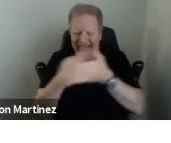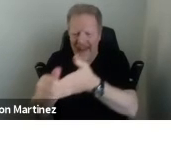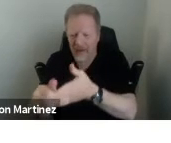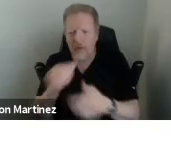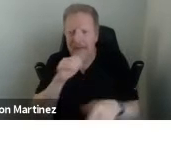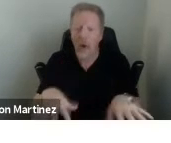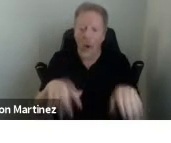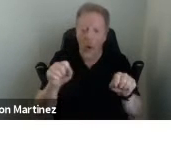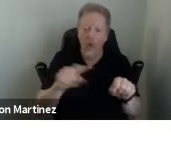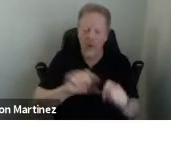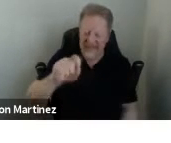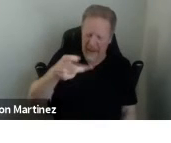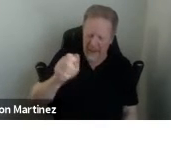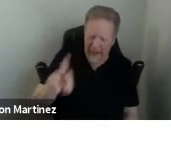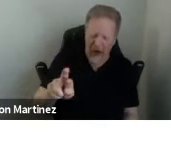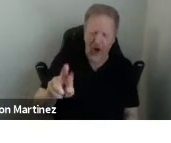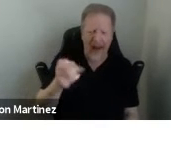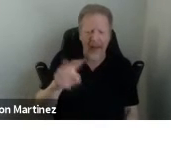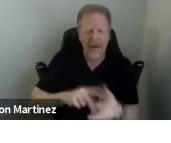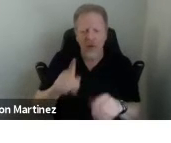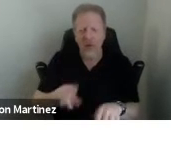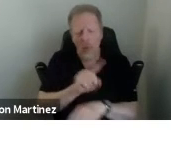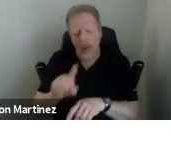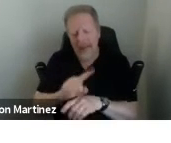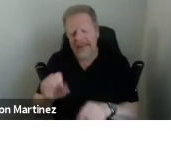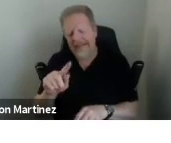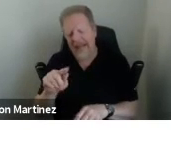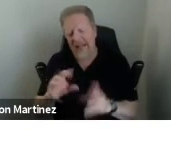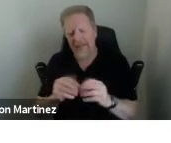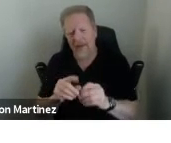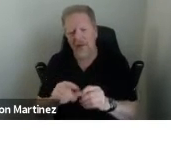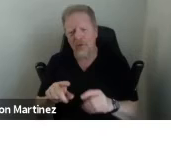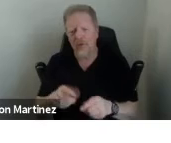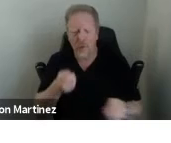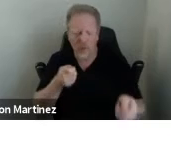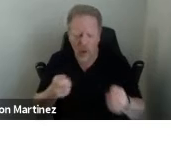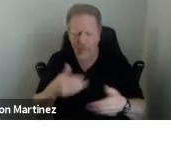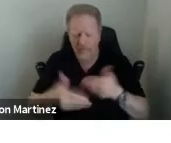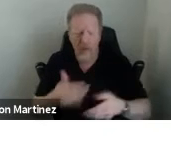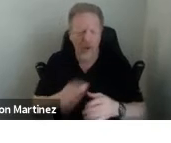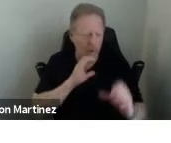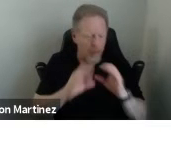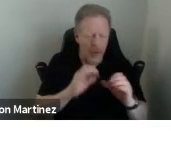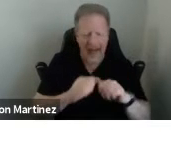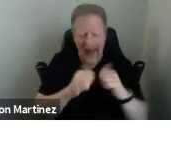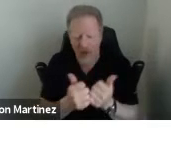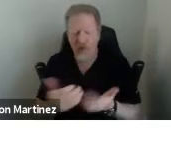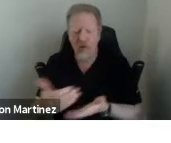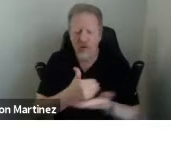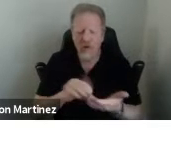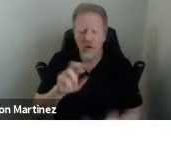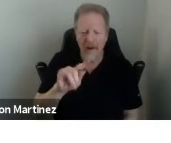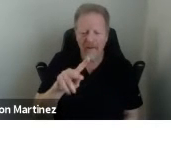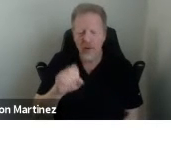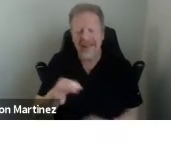held. You spearheaded weekly status meetings, and you communicated agency revenue growth